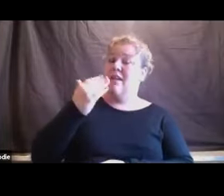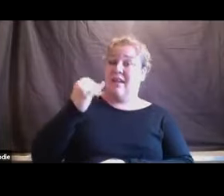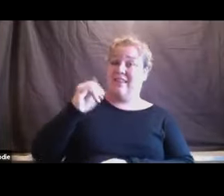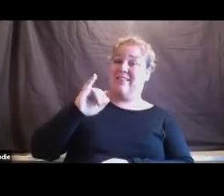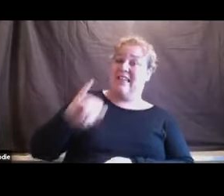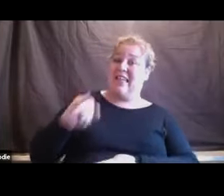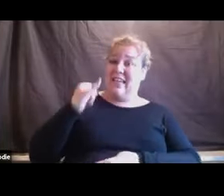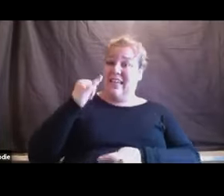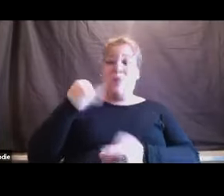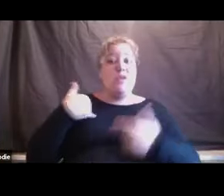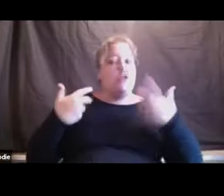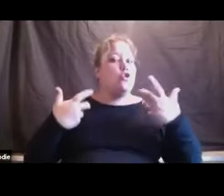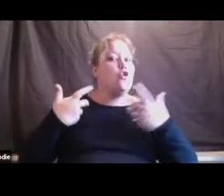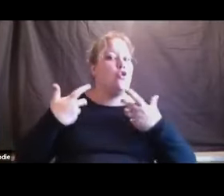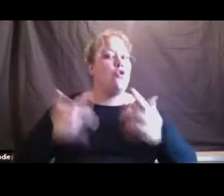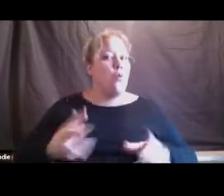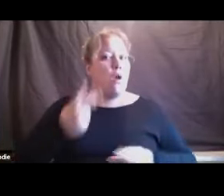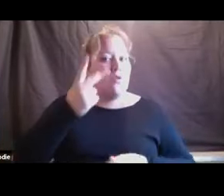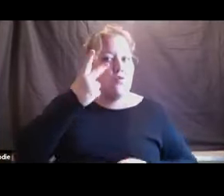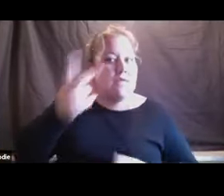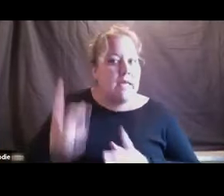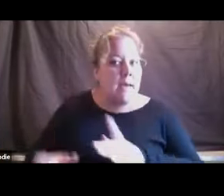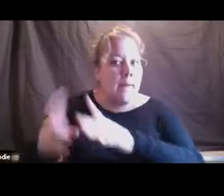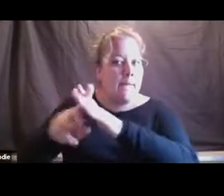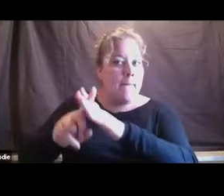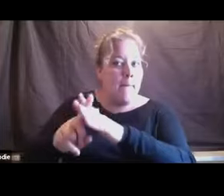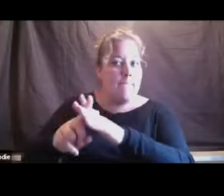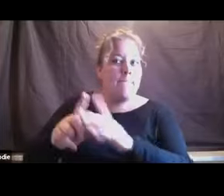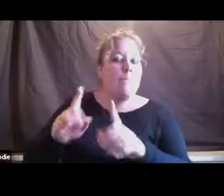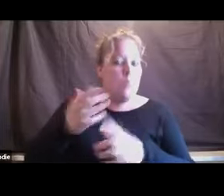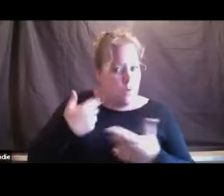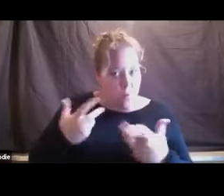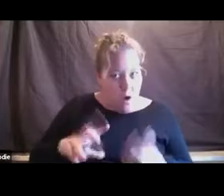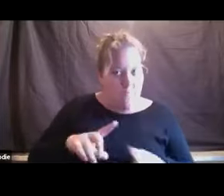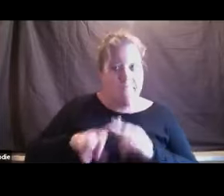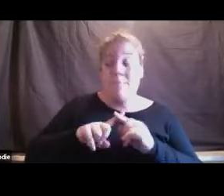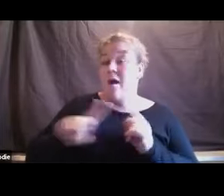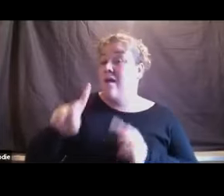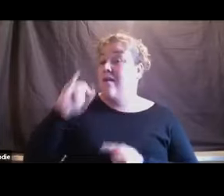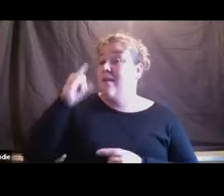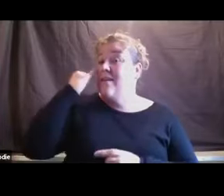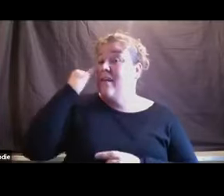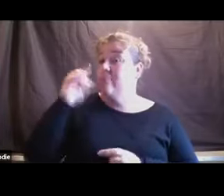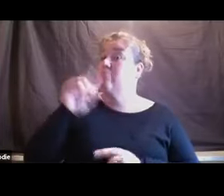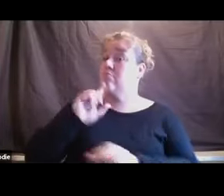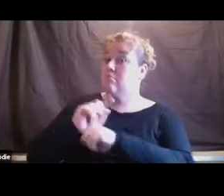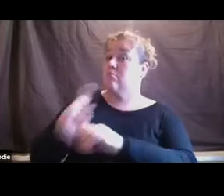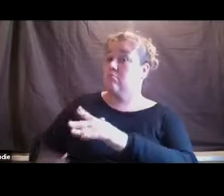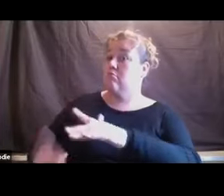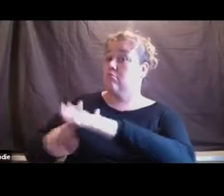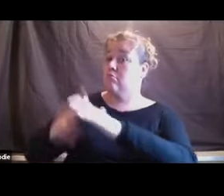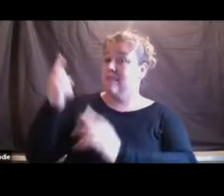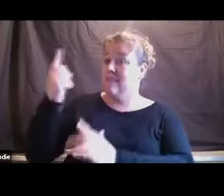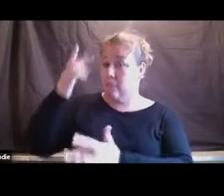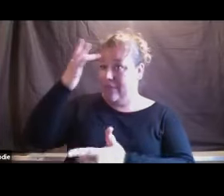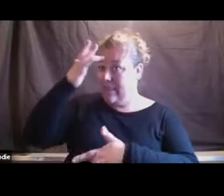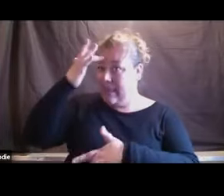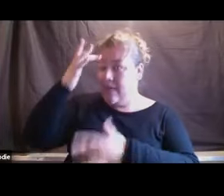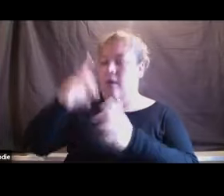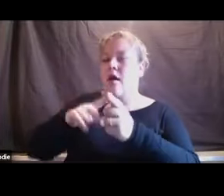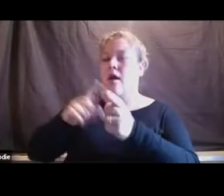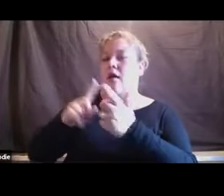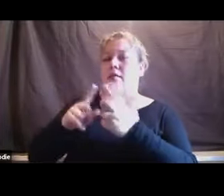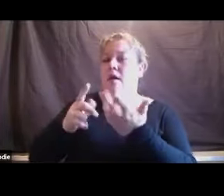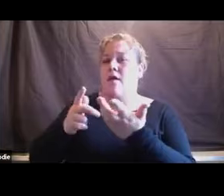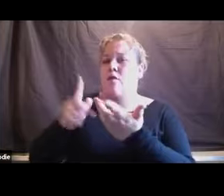don't want to have cases in a place of business, but if we do, then being very proactive about assuring that the spread